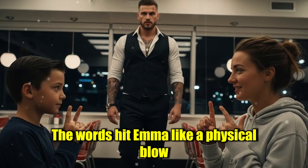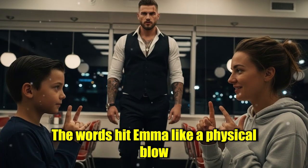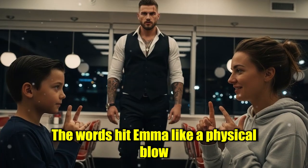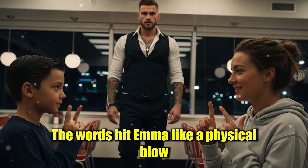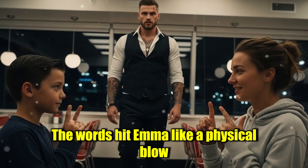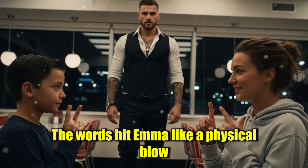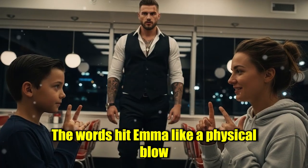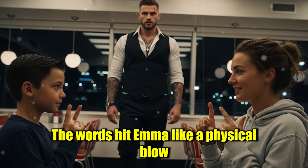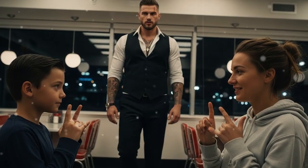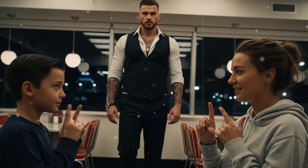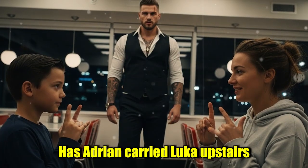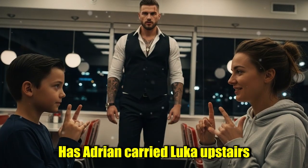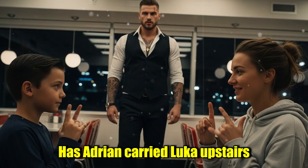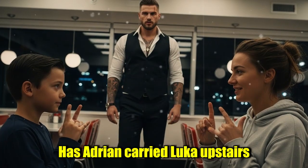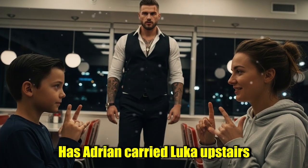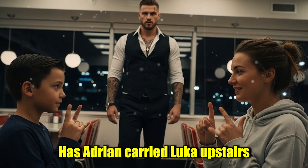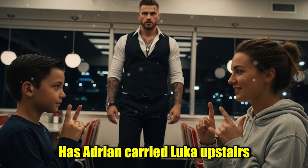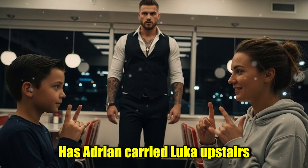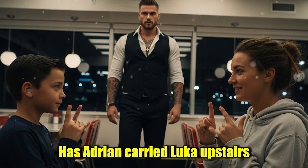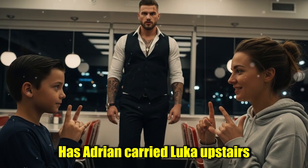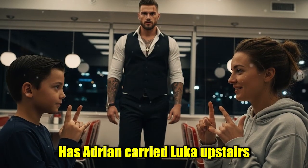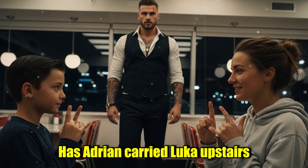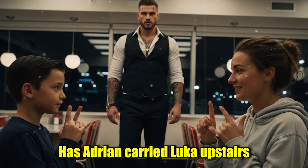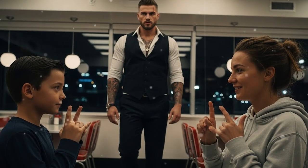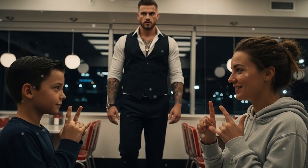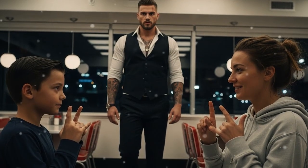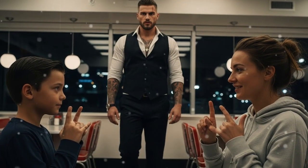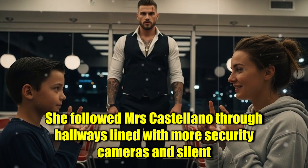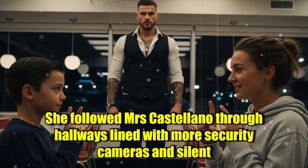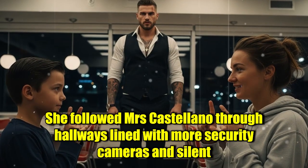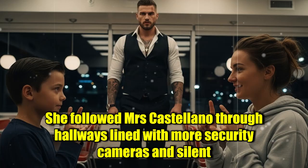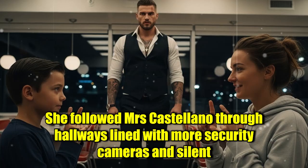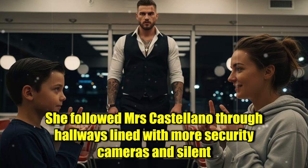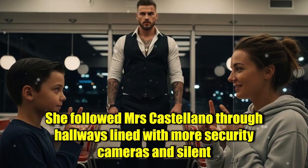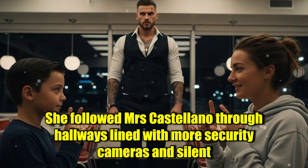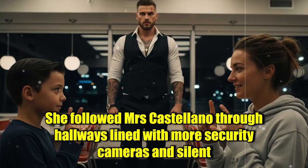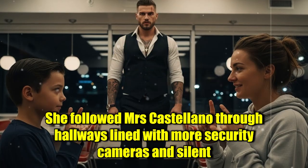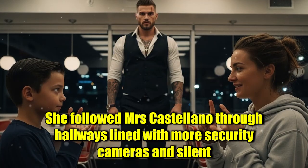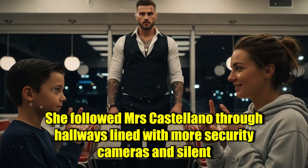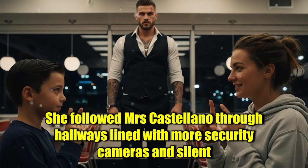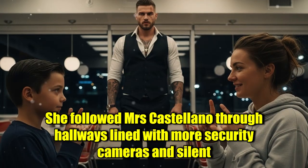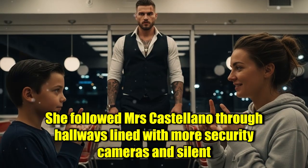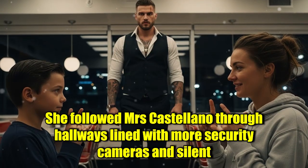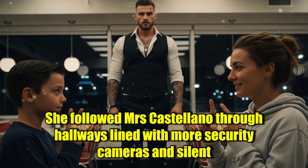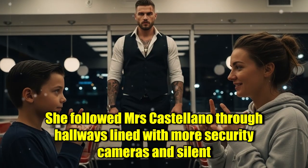like a physical blow. As Adrian carried Luca upstairs, she followed Mrs. Castellano through hallways lined with more